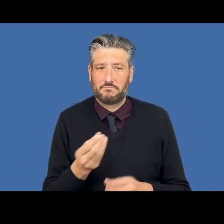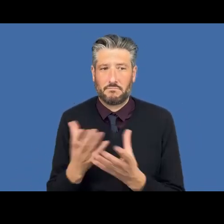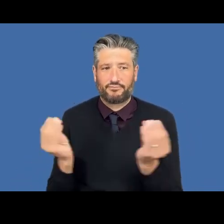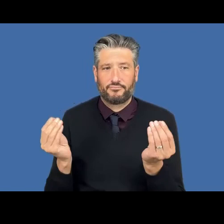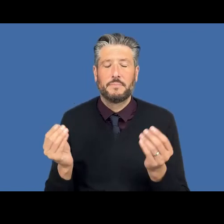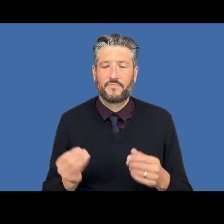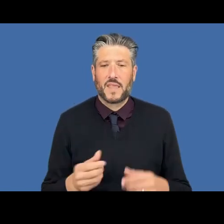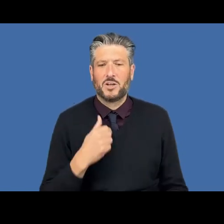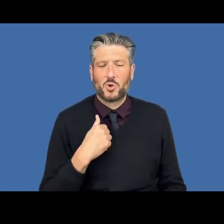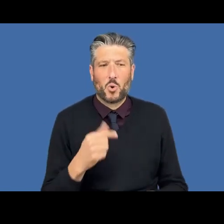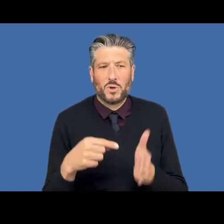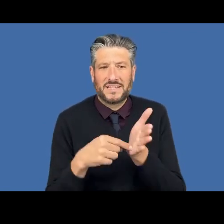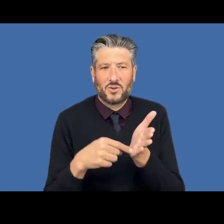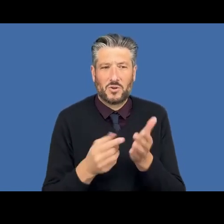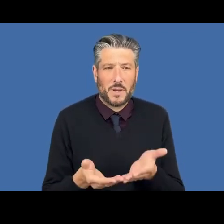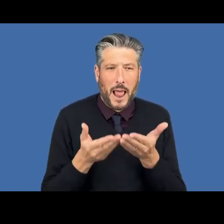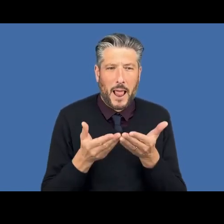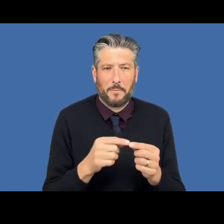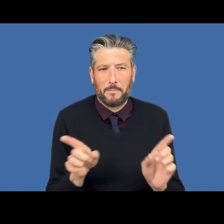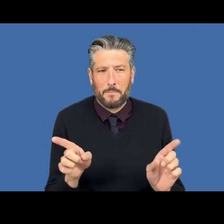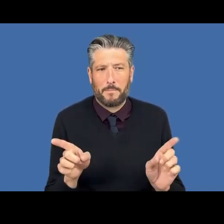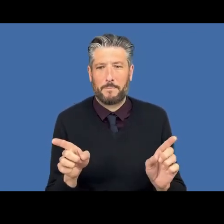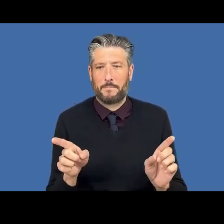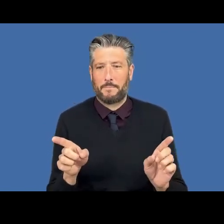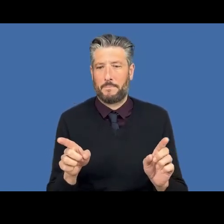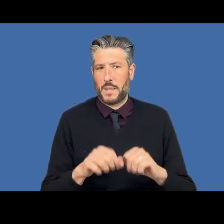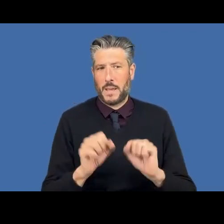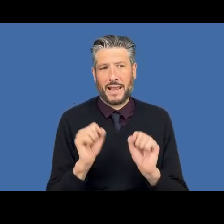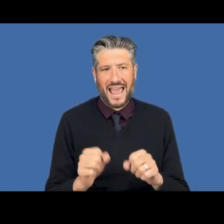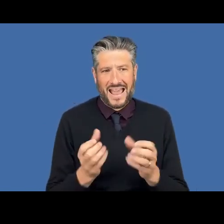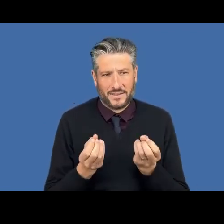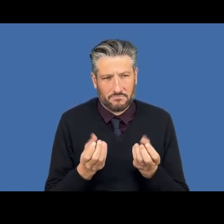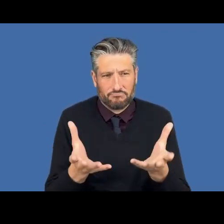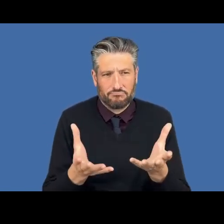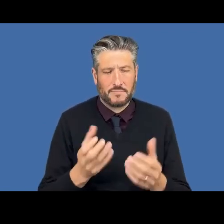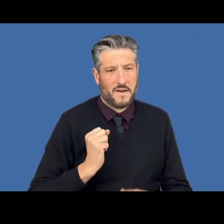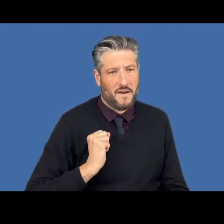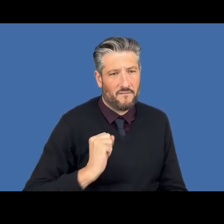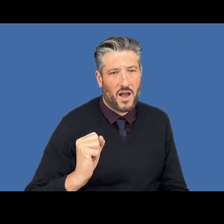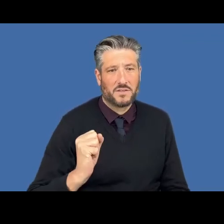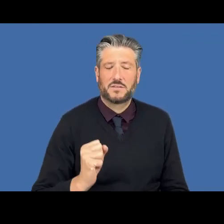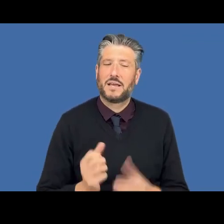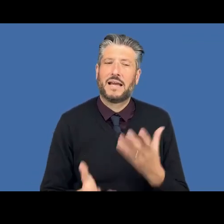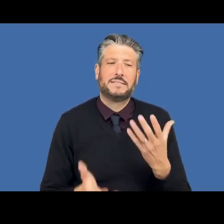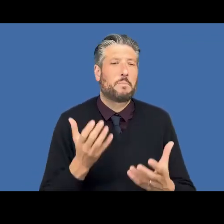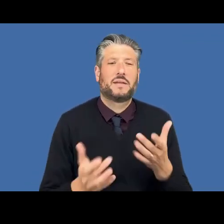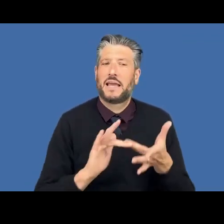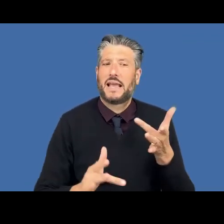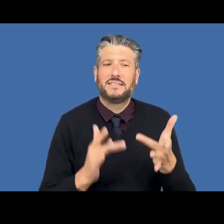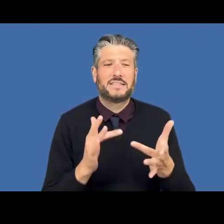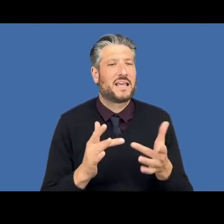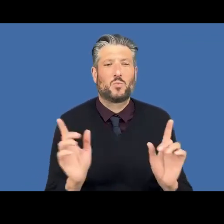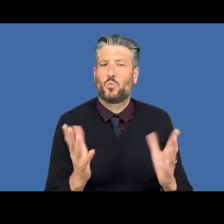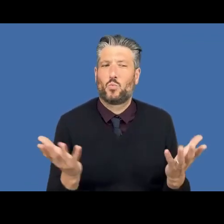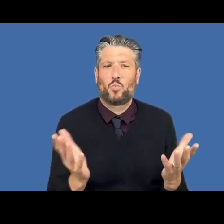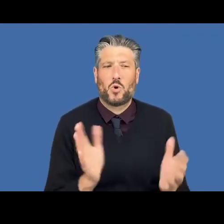a matter of minutes and hours, depending on bandwidth and size of the application, rather than knowing from